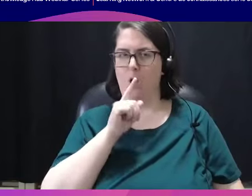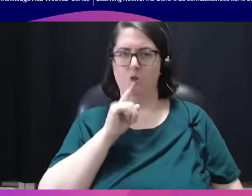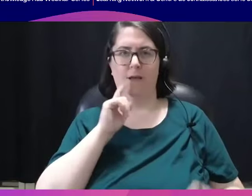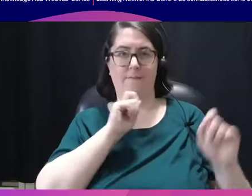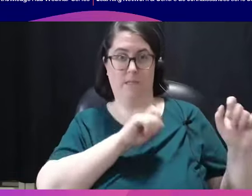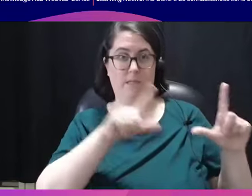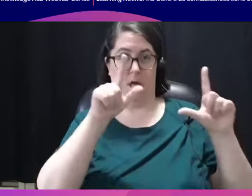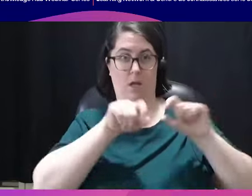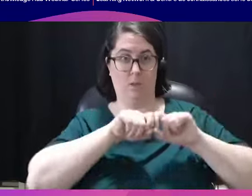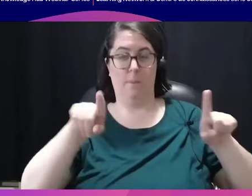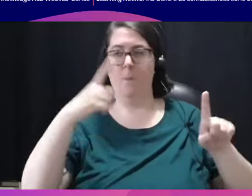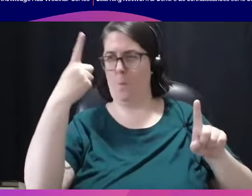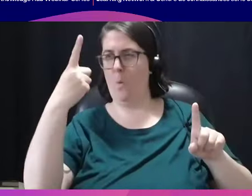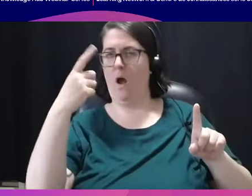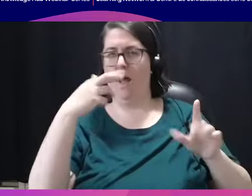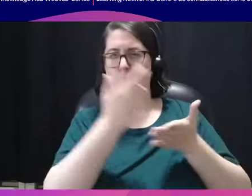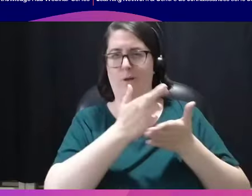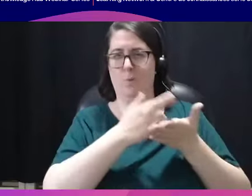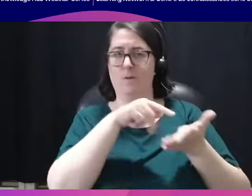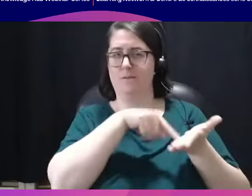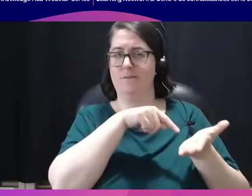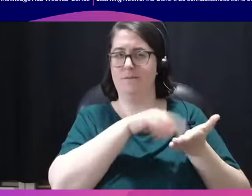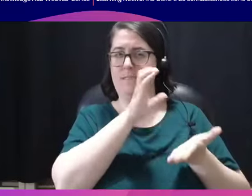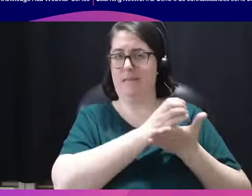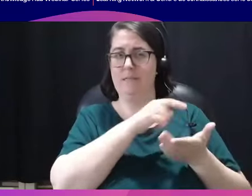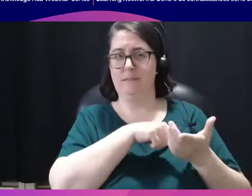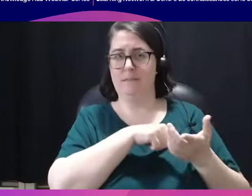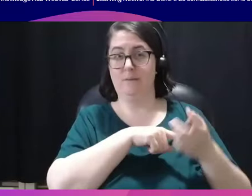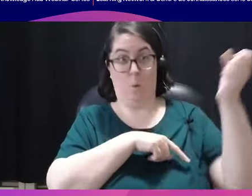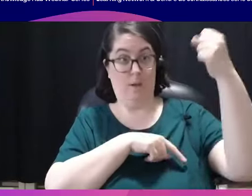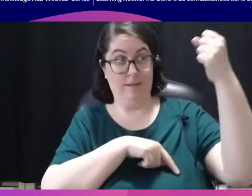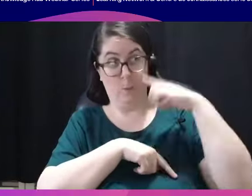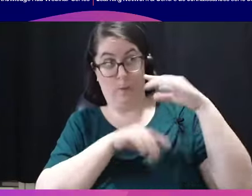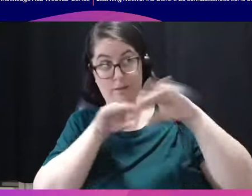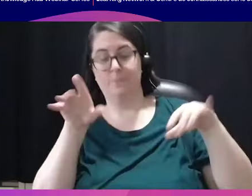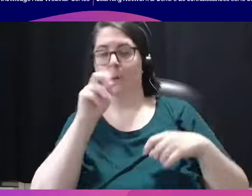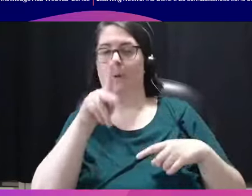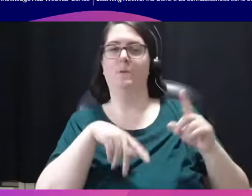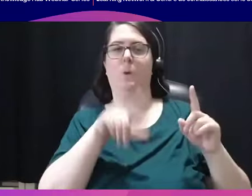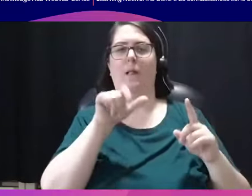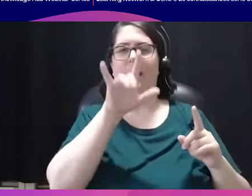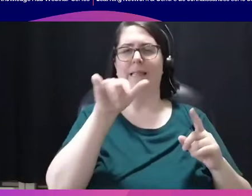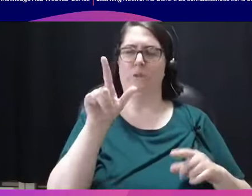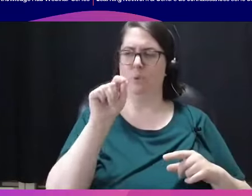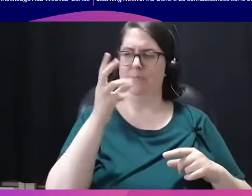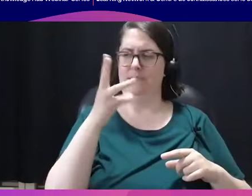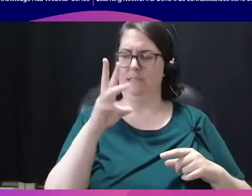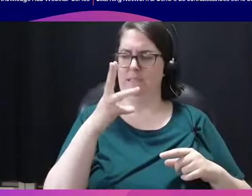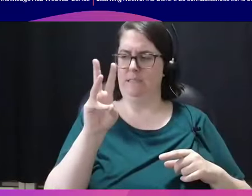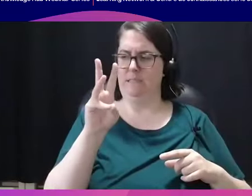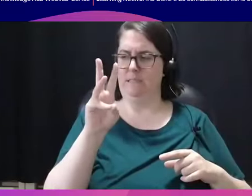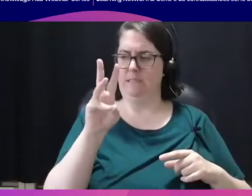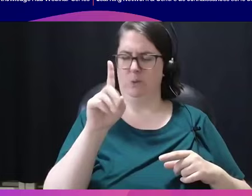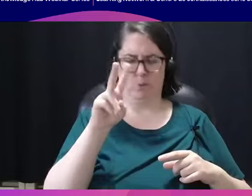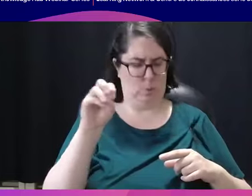but within one of the citations that I had, I think Diane is nodding yes. Lilly 2016, I believe, or 2006, I